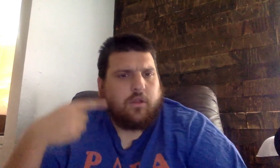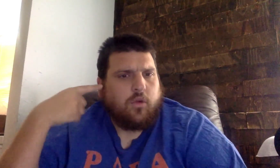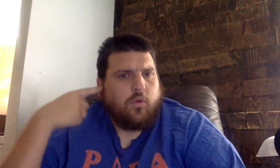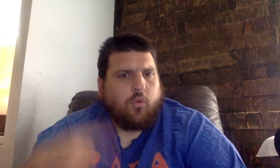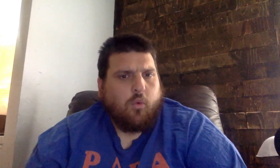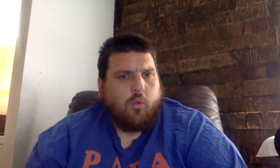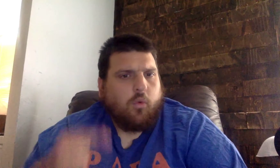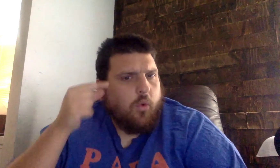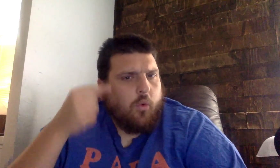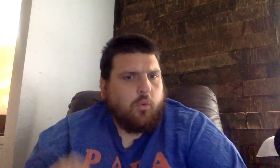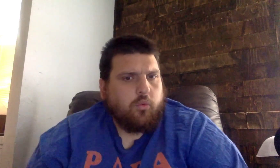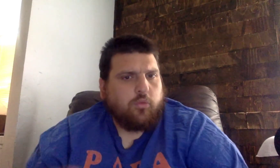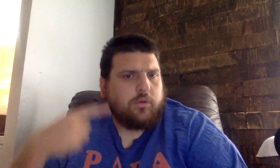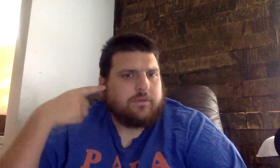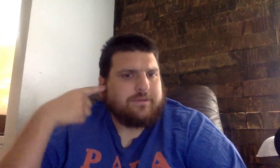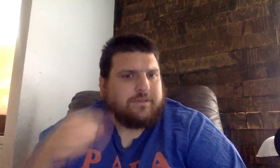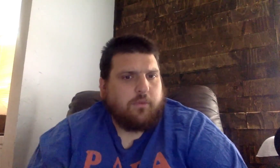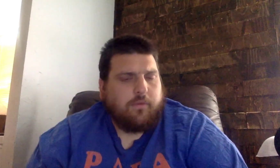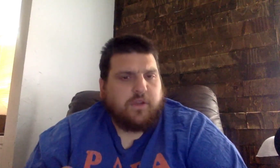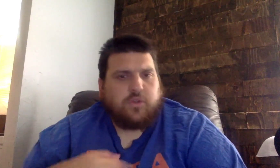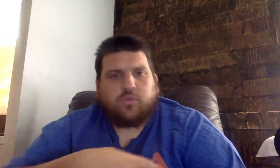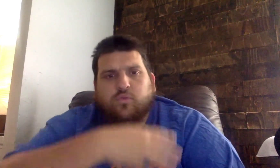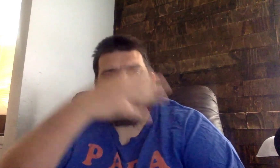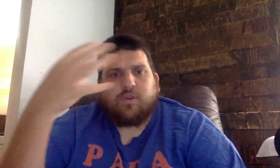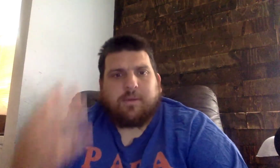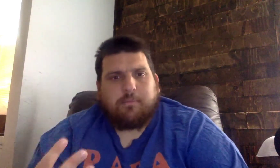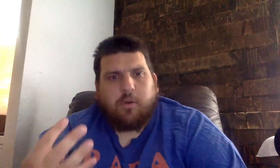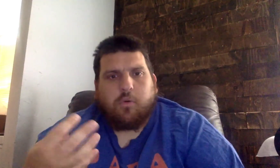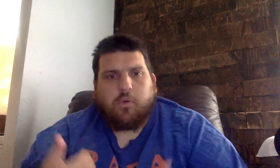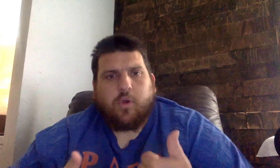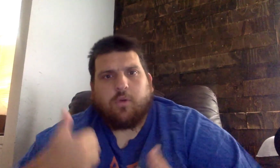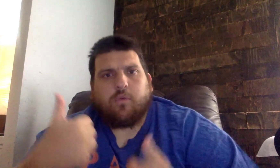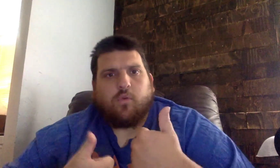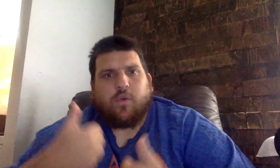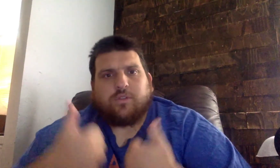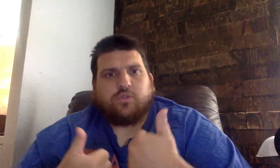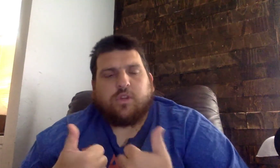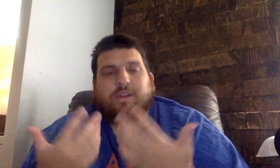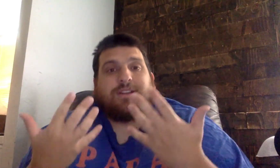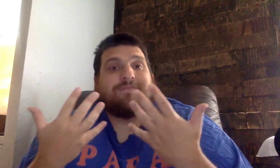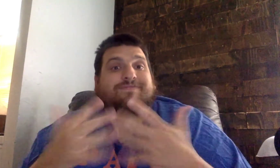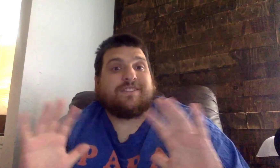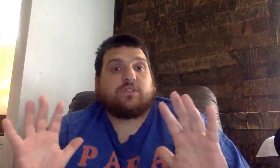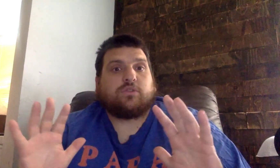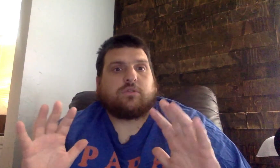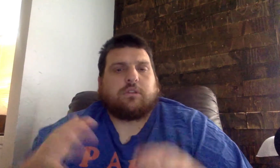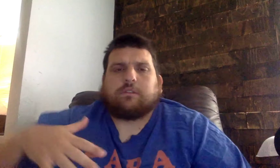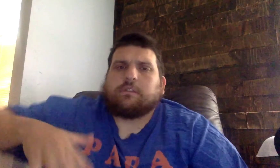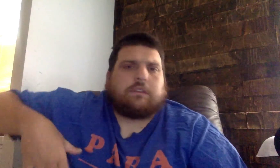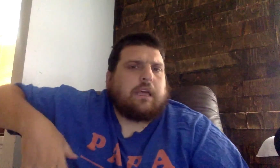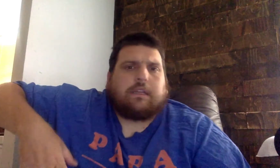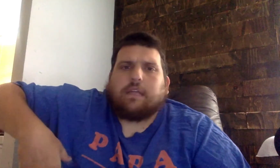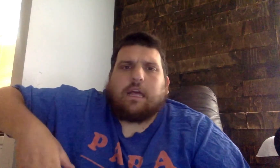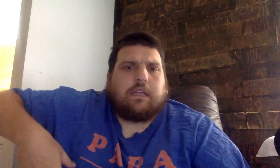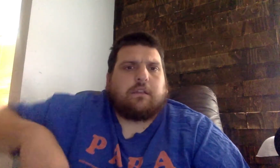gray, gold, silver, rainbow, which, finish, not